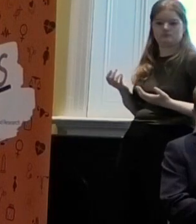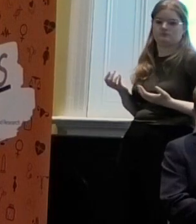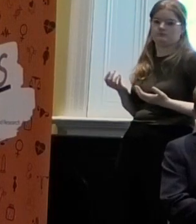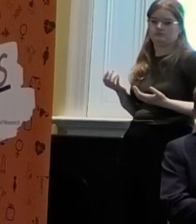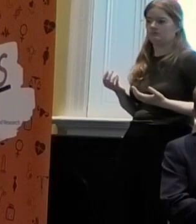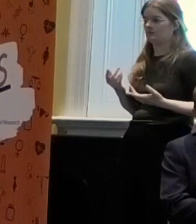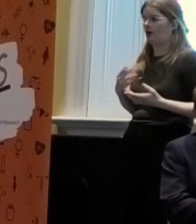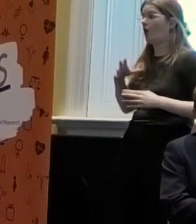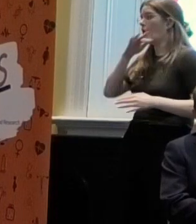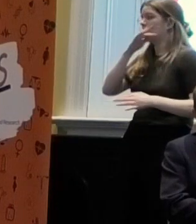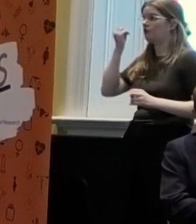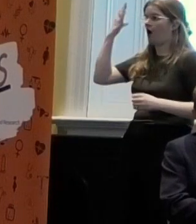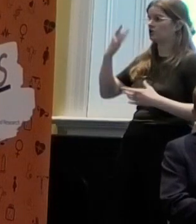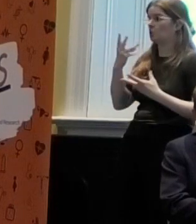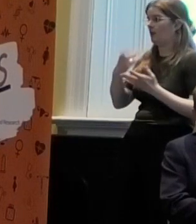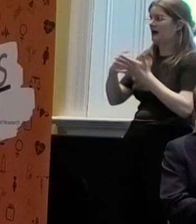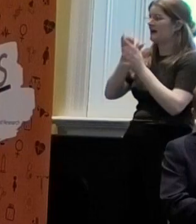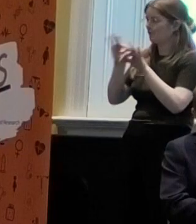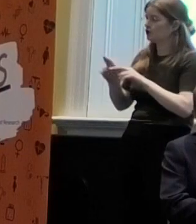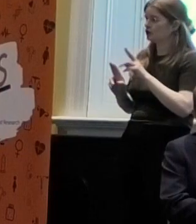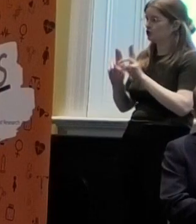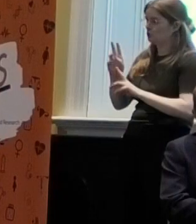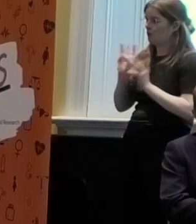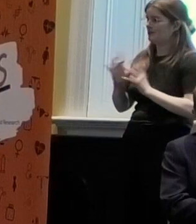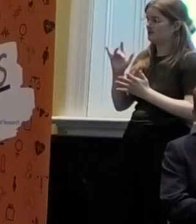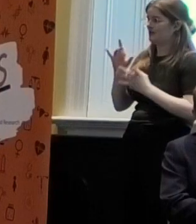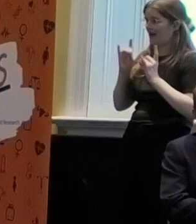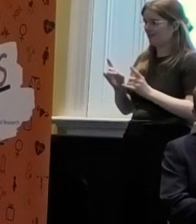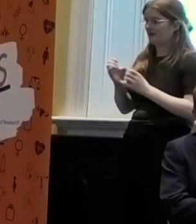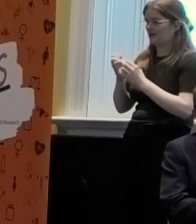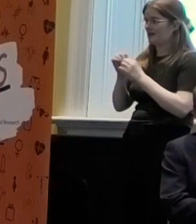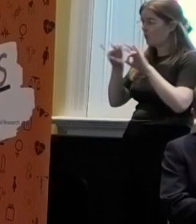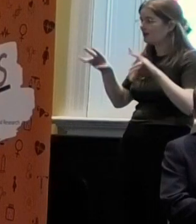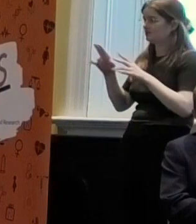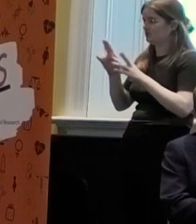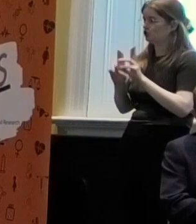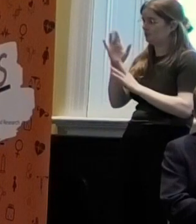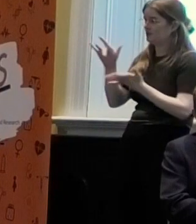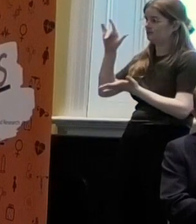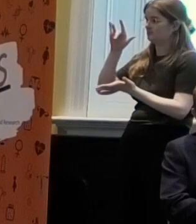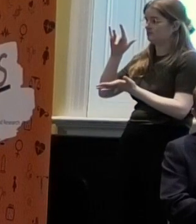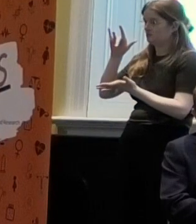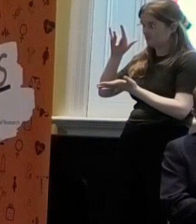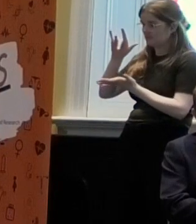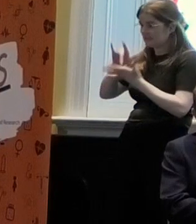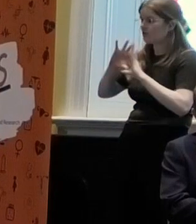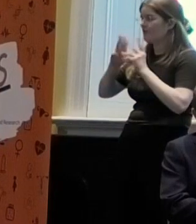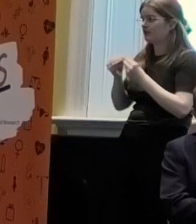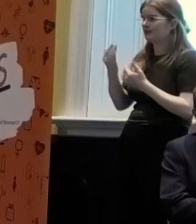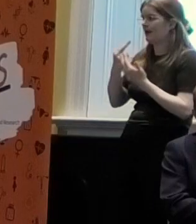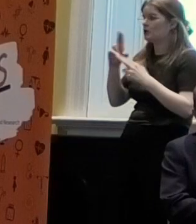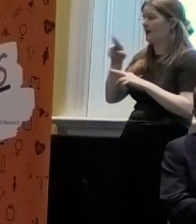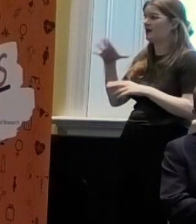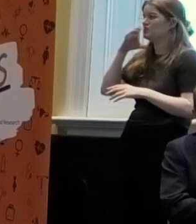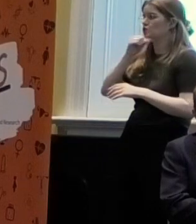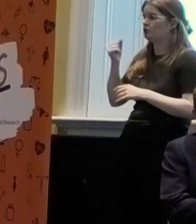not just an afterthought, it's part of the development from the beginning, that everyone isn't your average 70 kilogram man, you know, that, you know, and you have